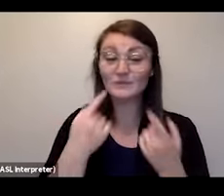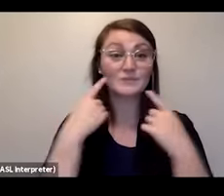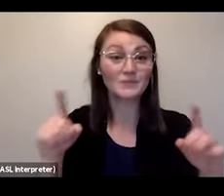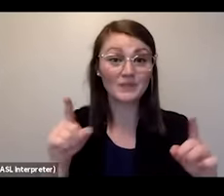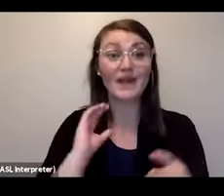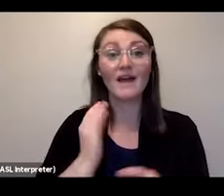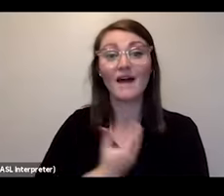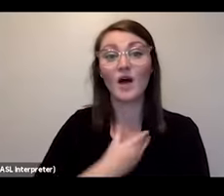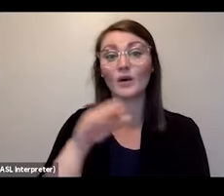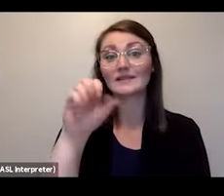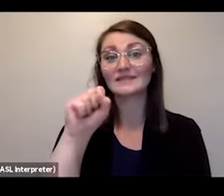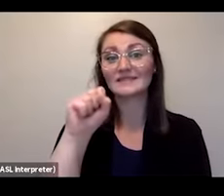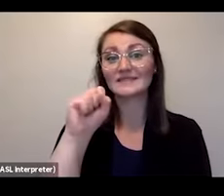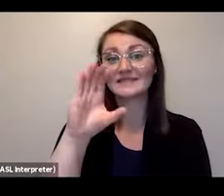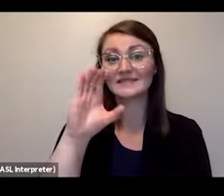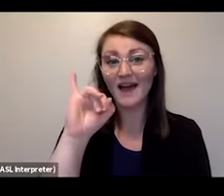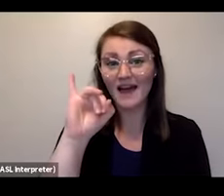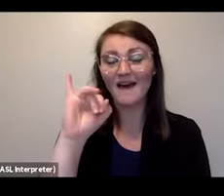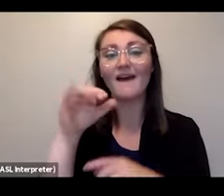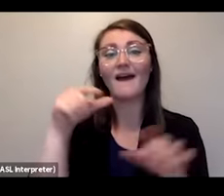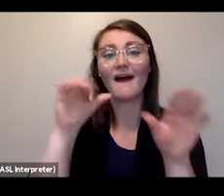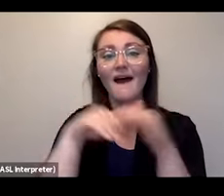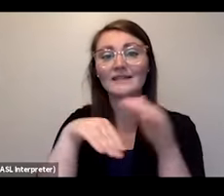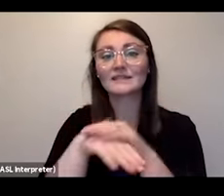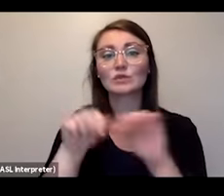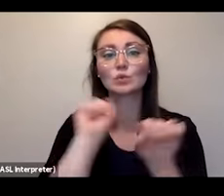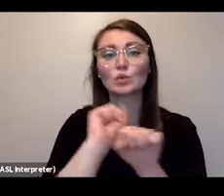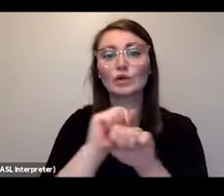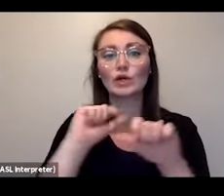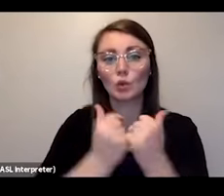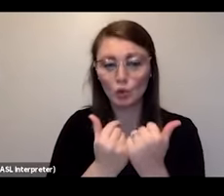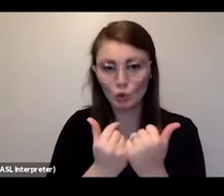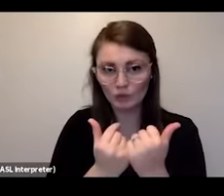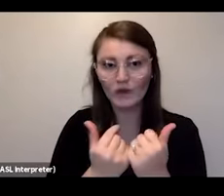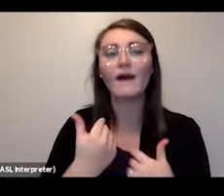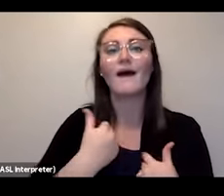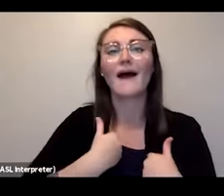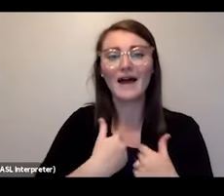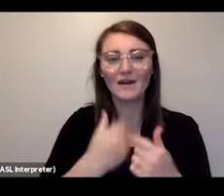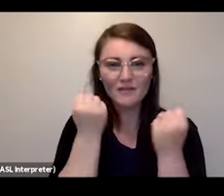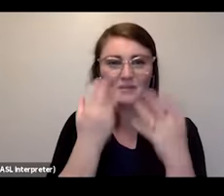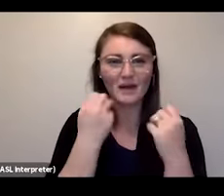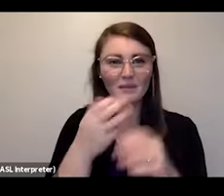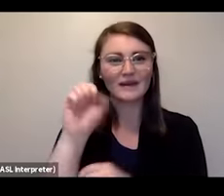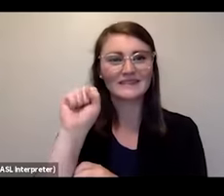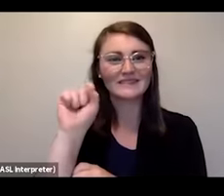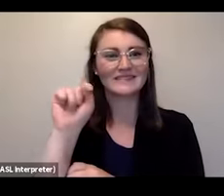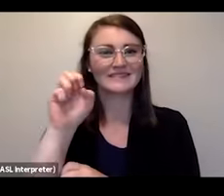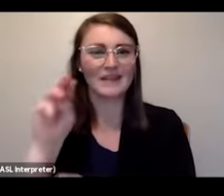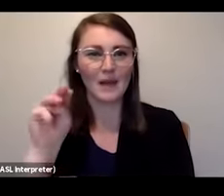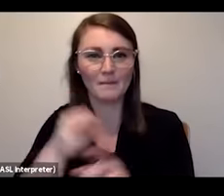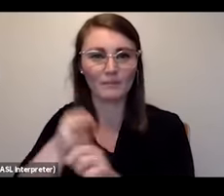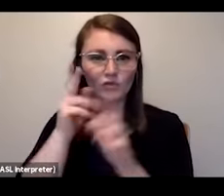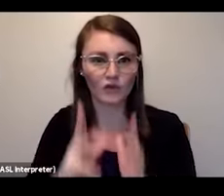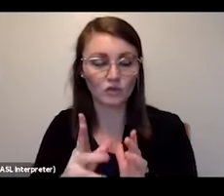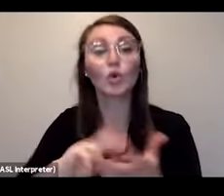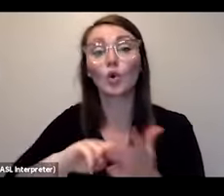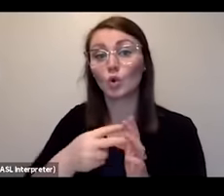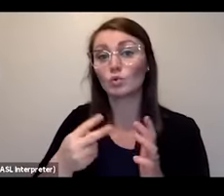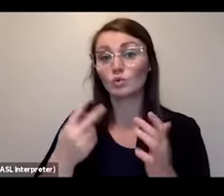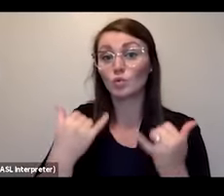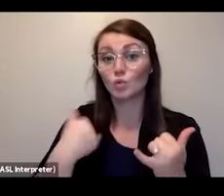SciAccess Working Group. This is an informal collective of STEM accessibility professionals that we are establishing in partnership